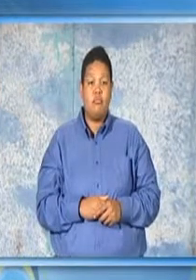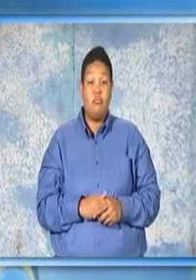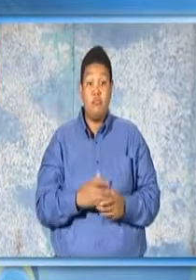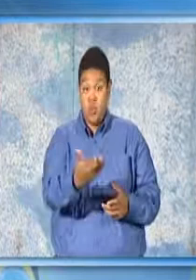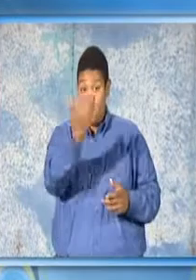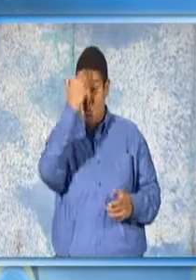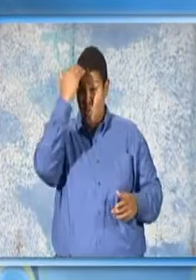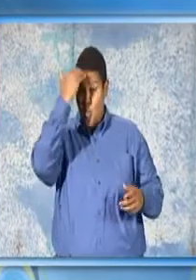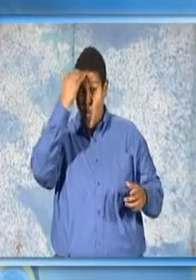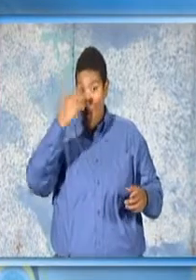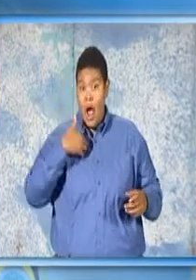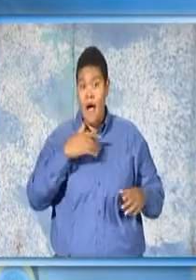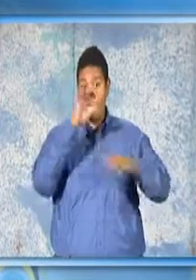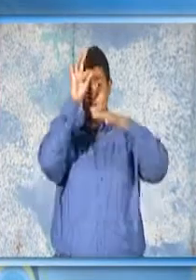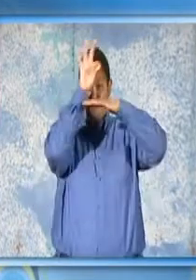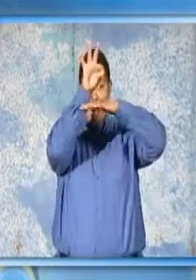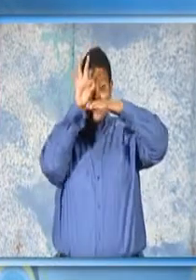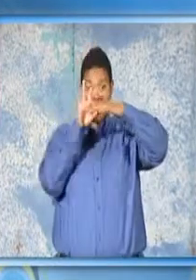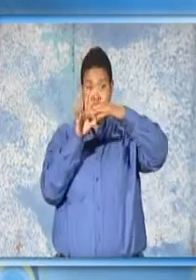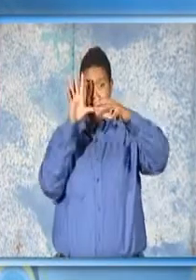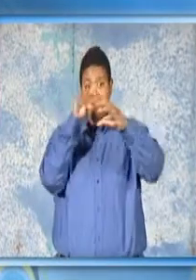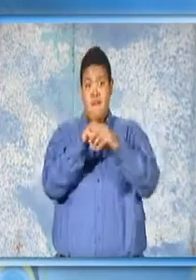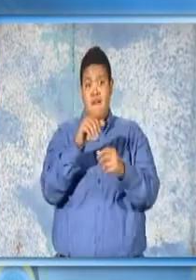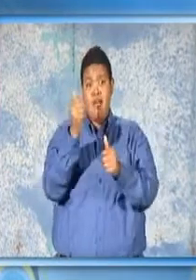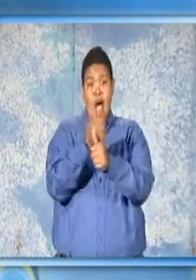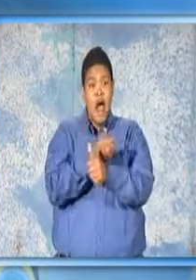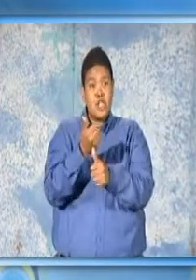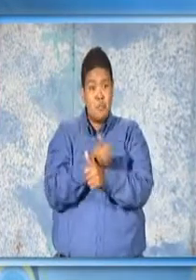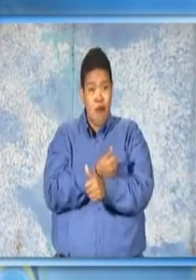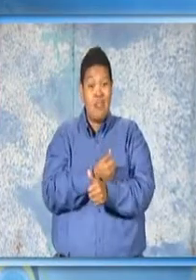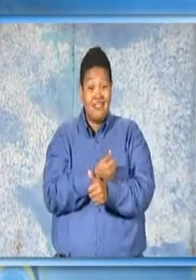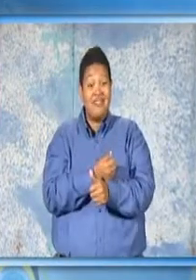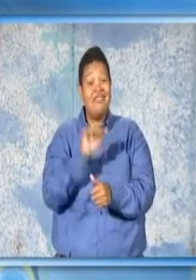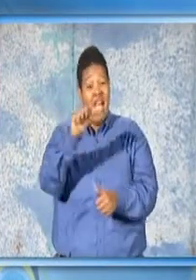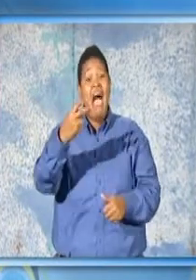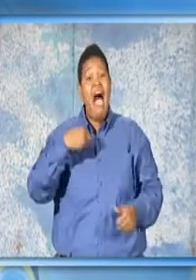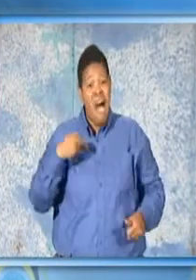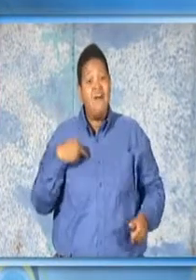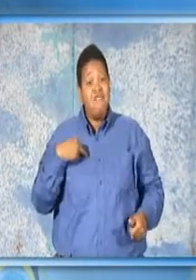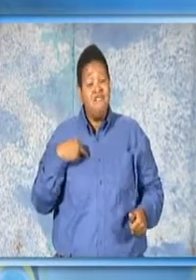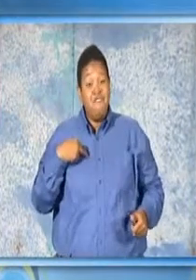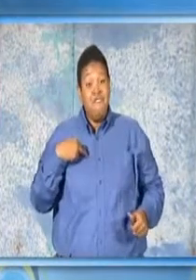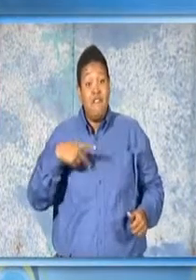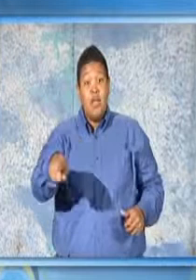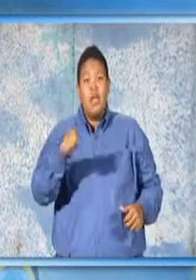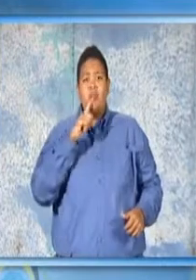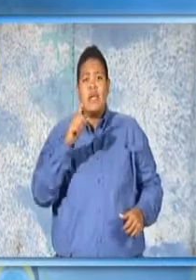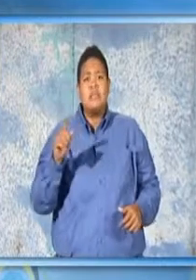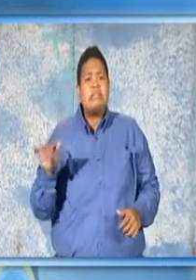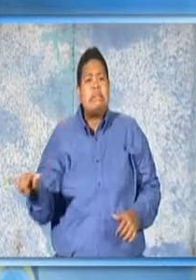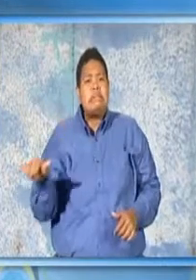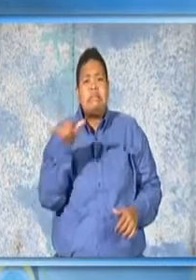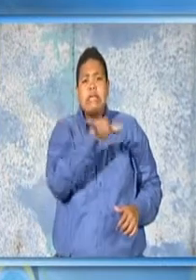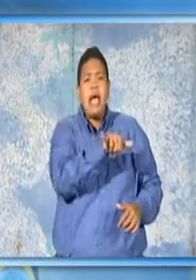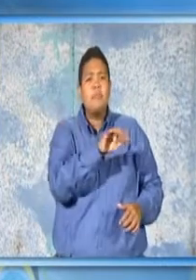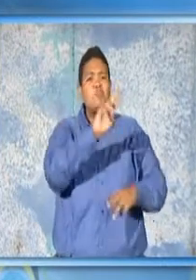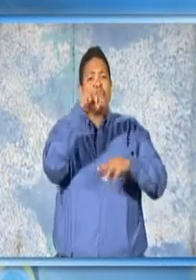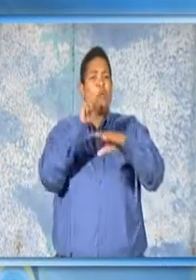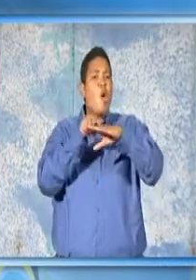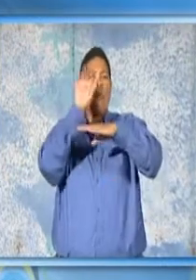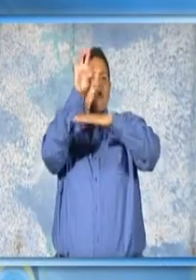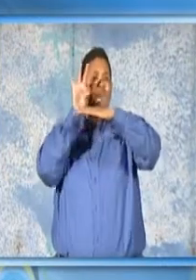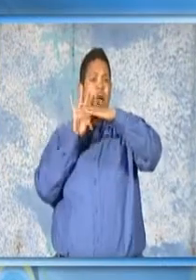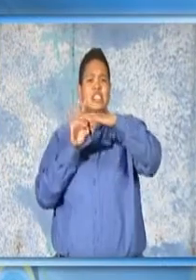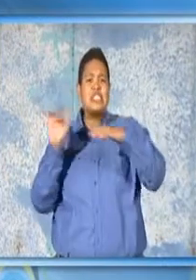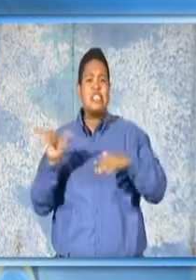Did you know that there are fractions in algebra? Indeed, there are, and they are treated just like regular fractions.